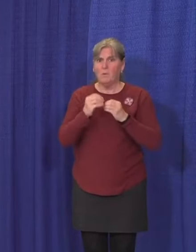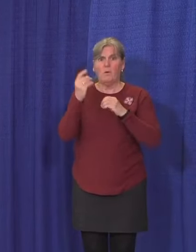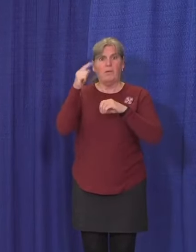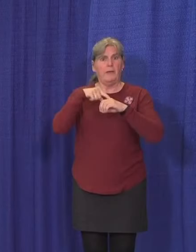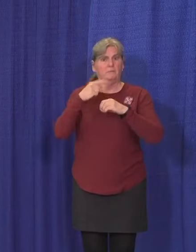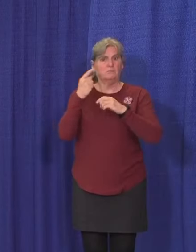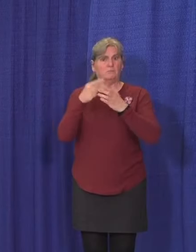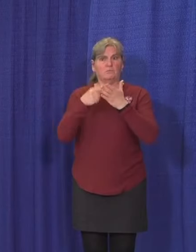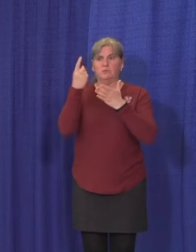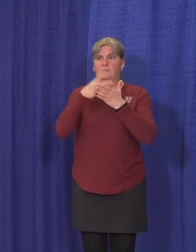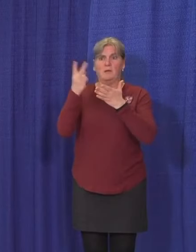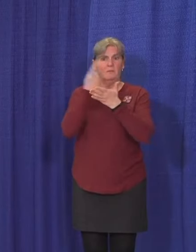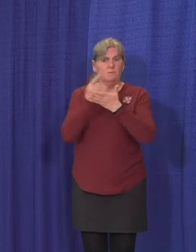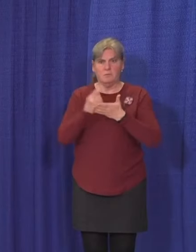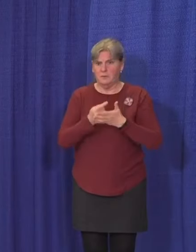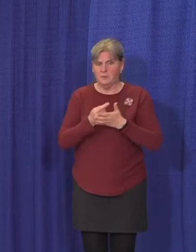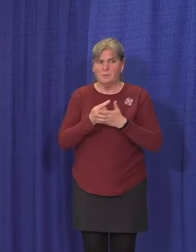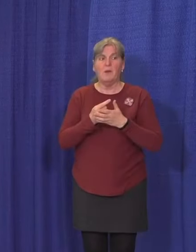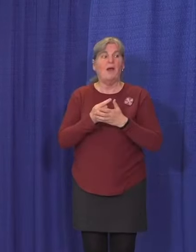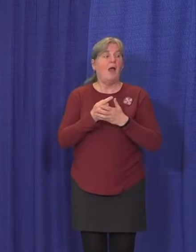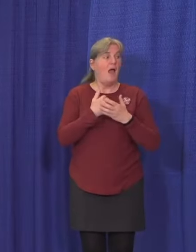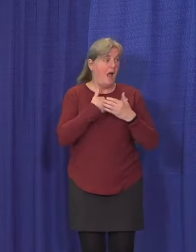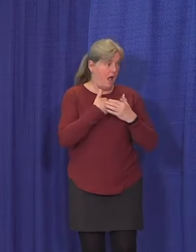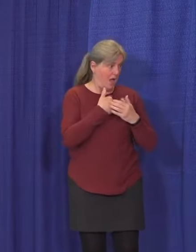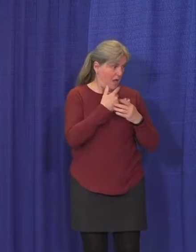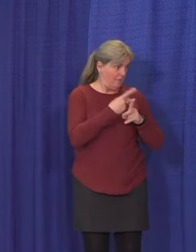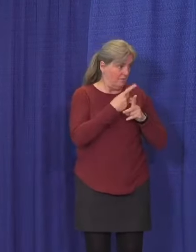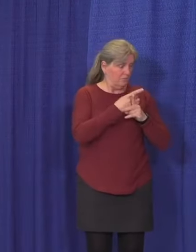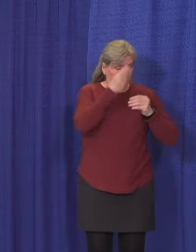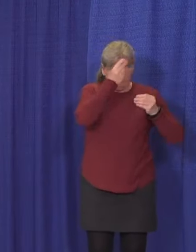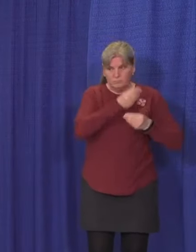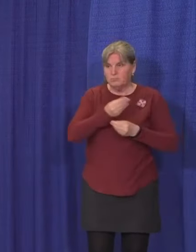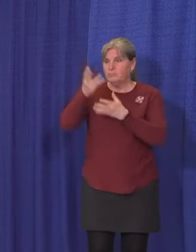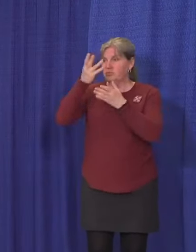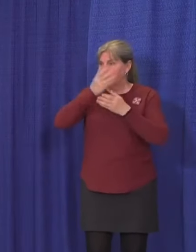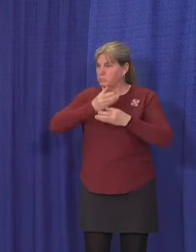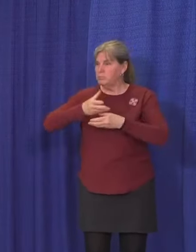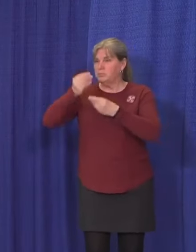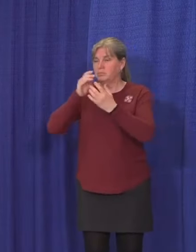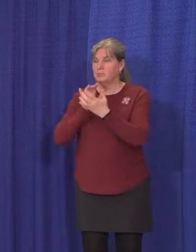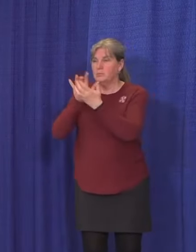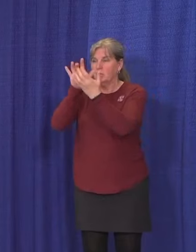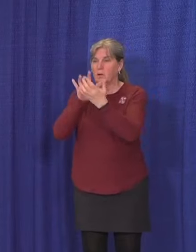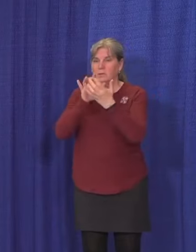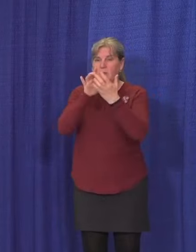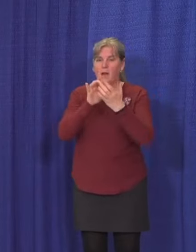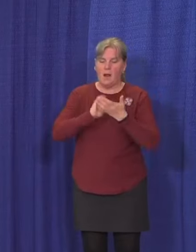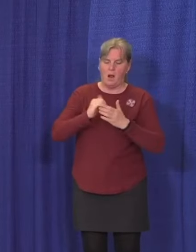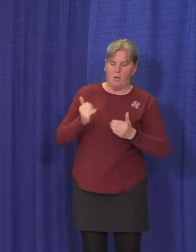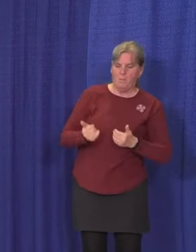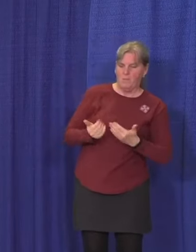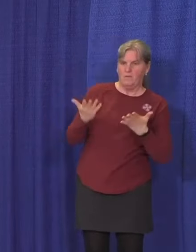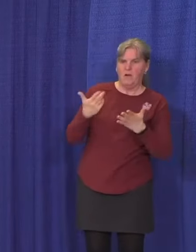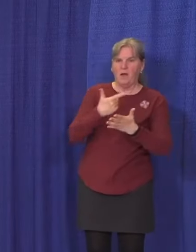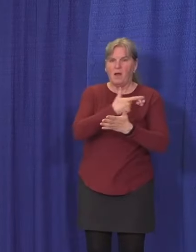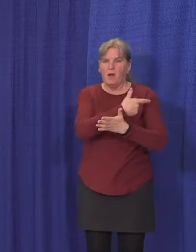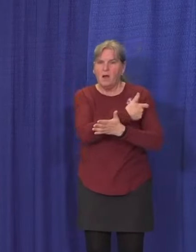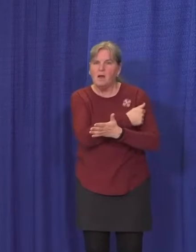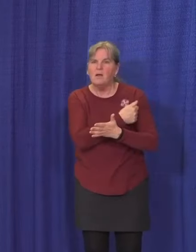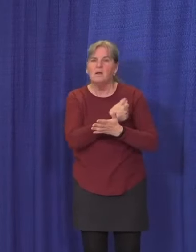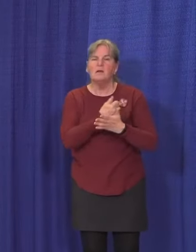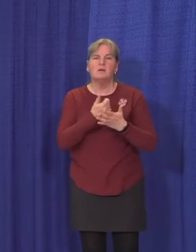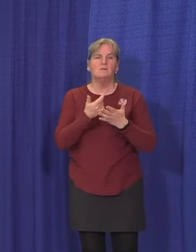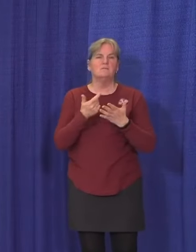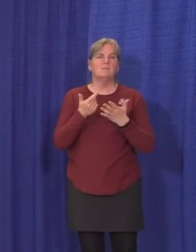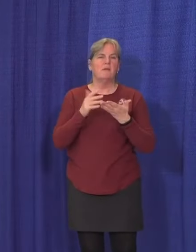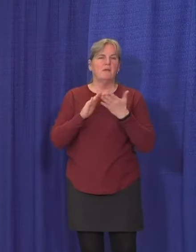to them about the announcements that come forward. We speak to them about rollouts. We speak to them about vaccinations in